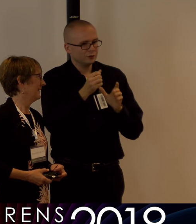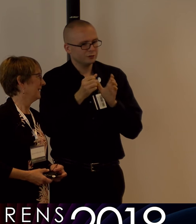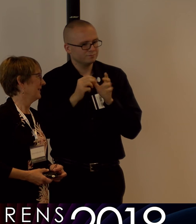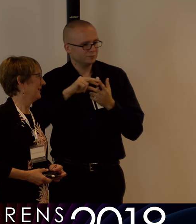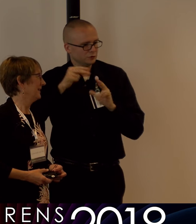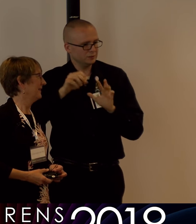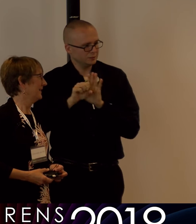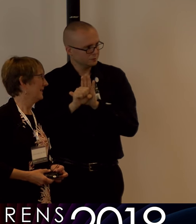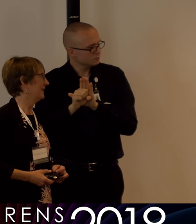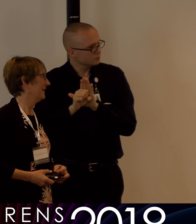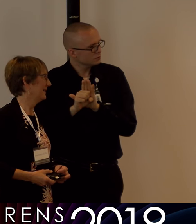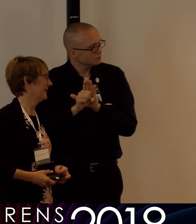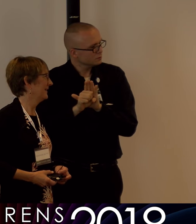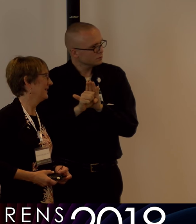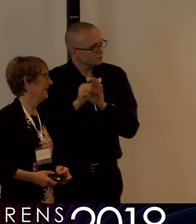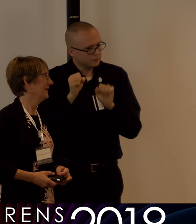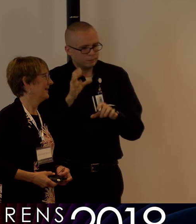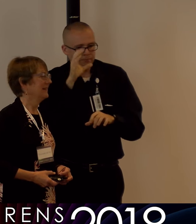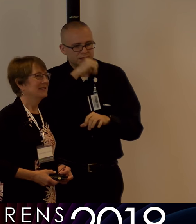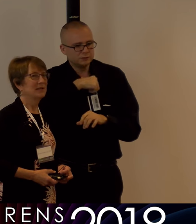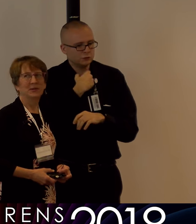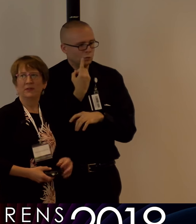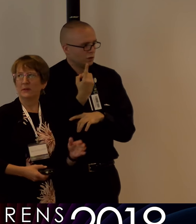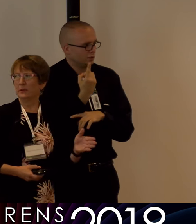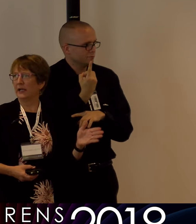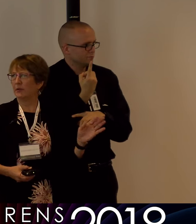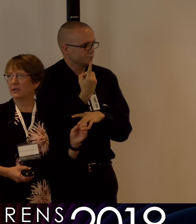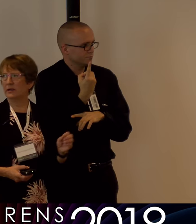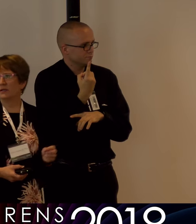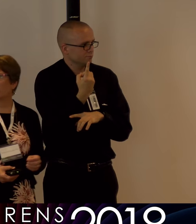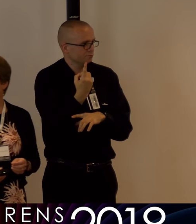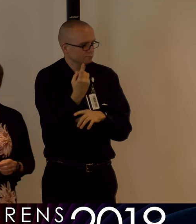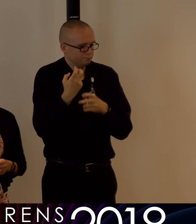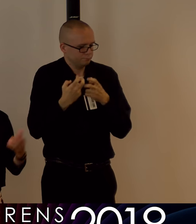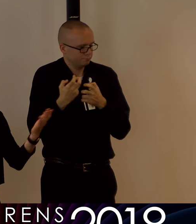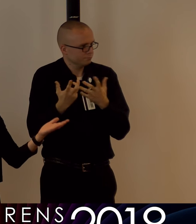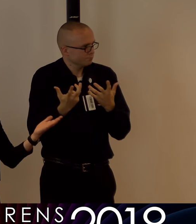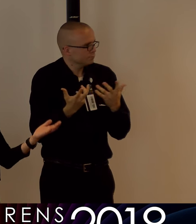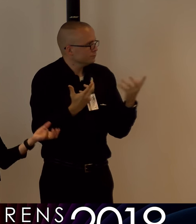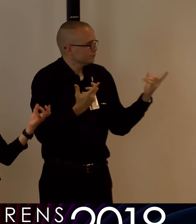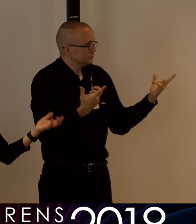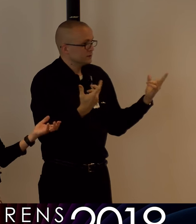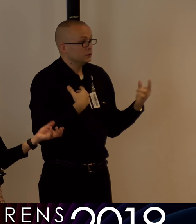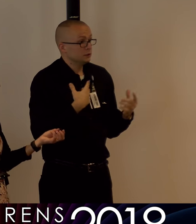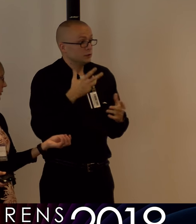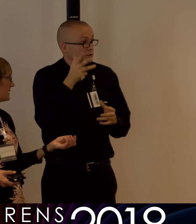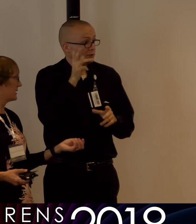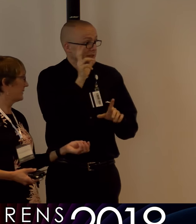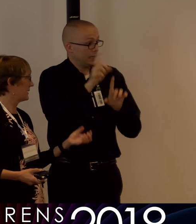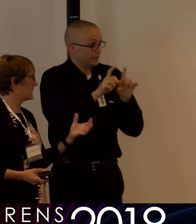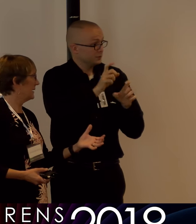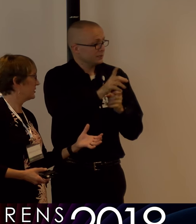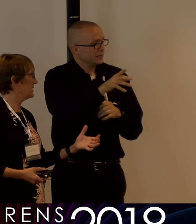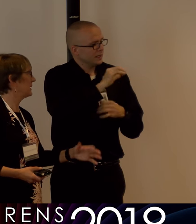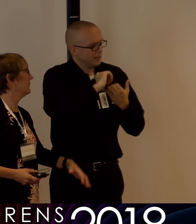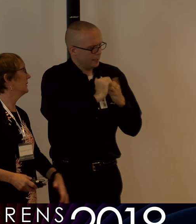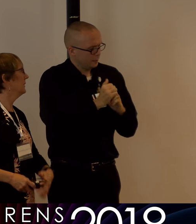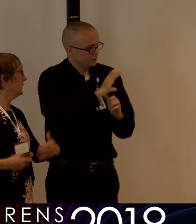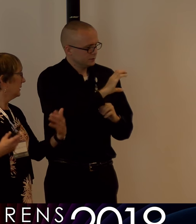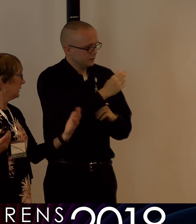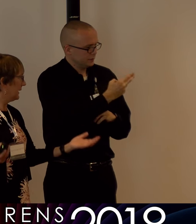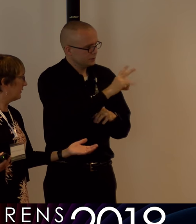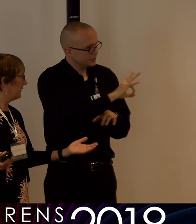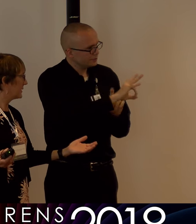missing, and you have just a lung disorder. So I don't know if everybody could hear the question. She's asking really, how is it that